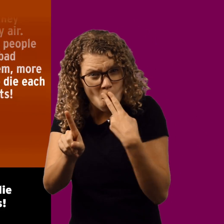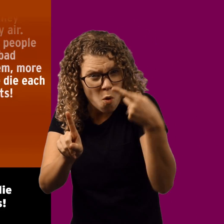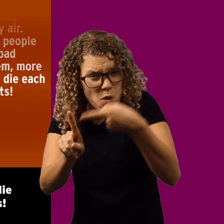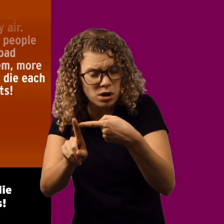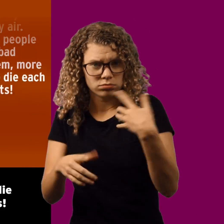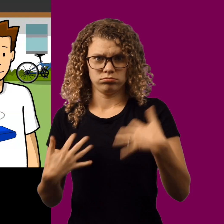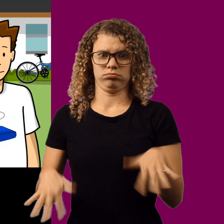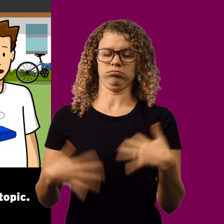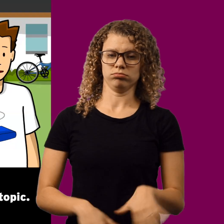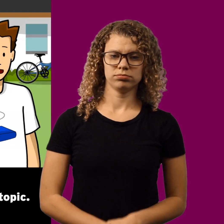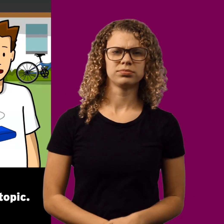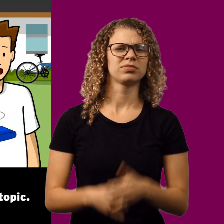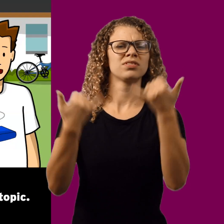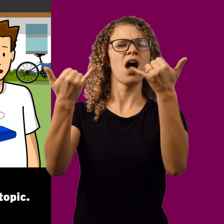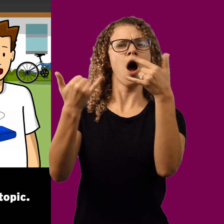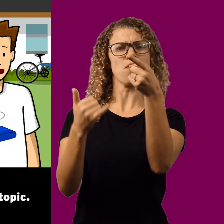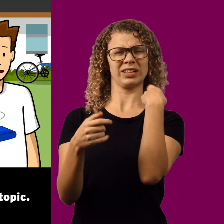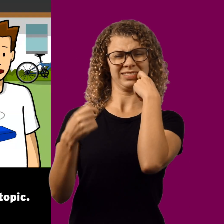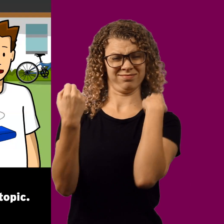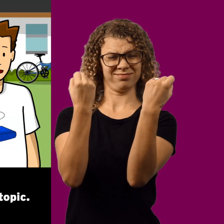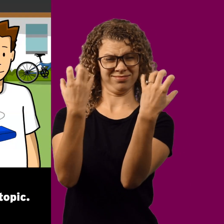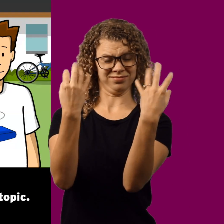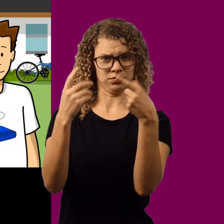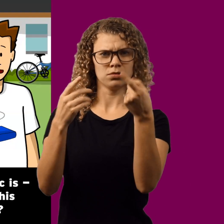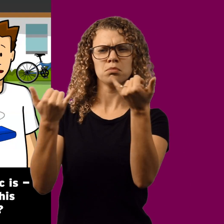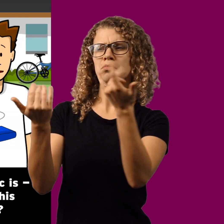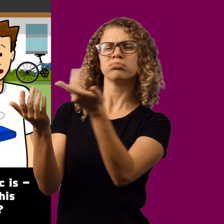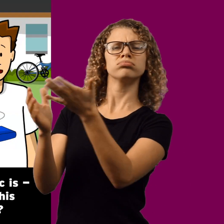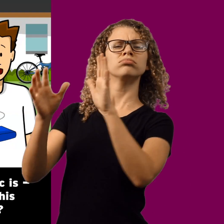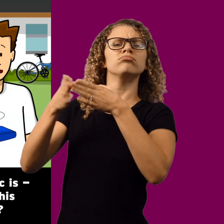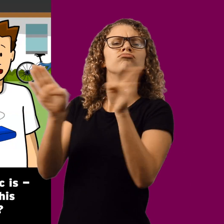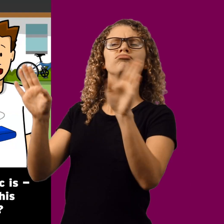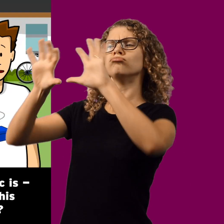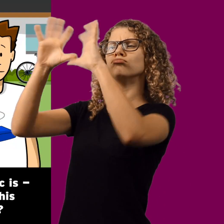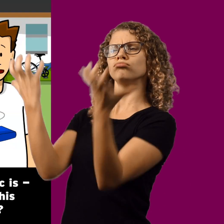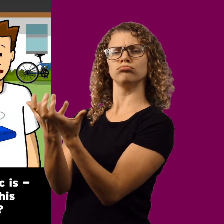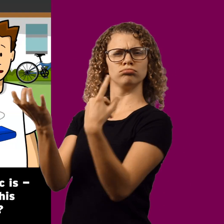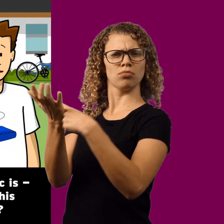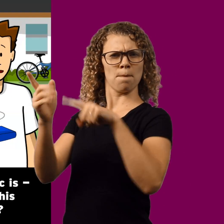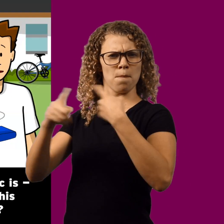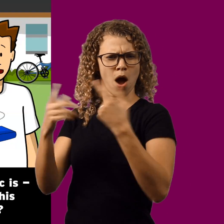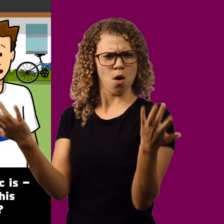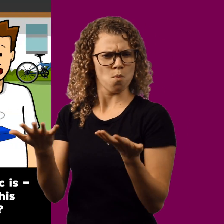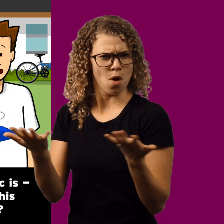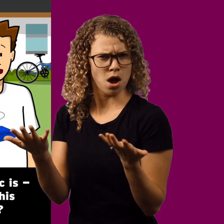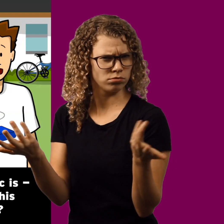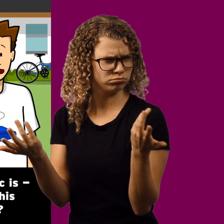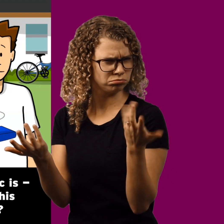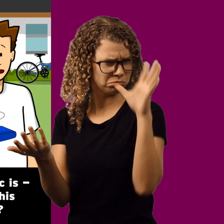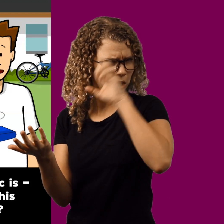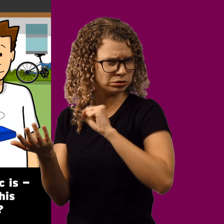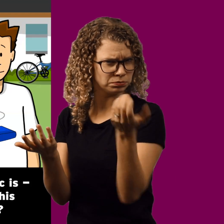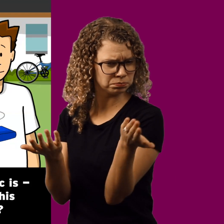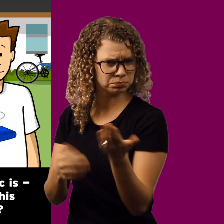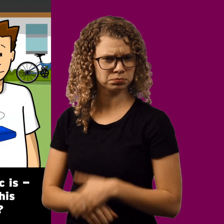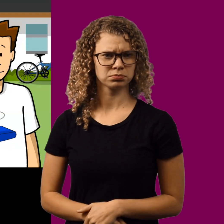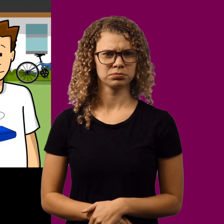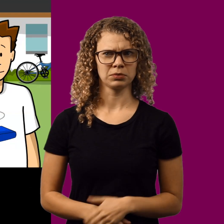effects. So first, let's figure out the topic. What would you say the topic is, the general subject that this paragraph is discussing?